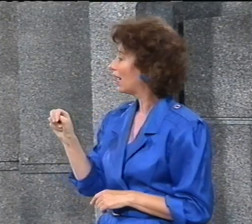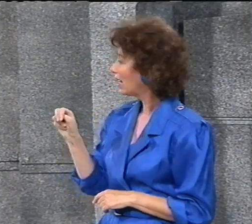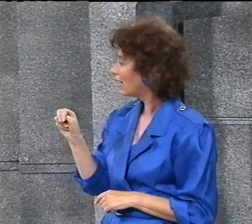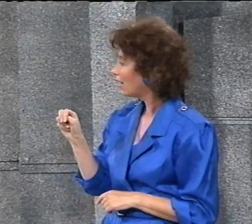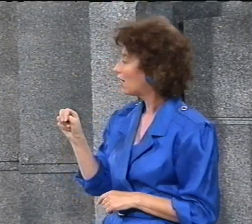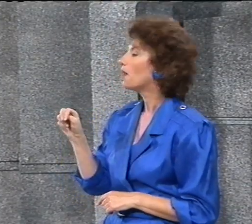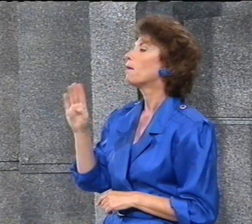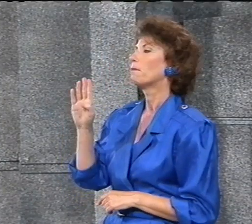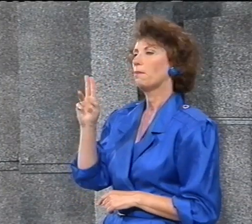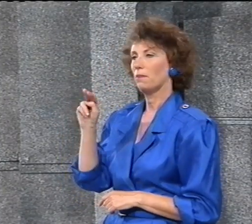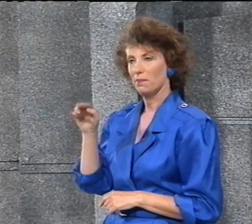Right. N,